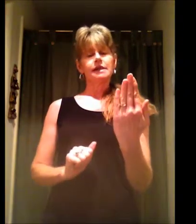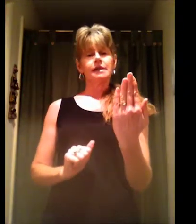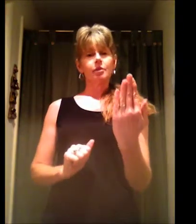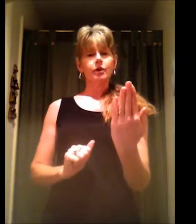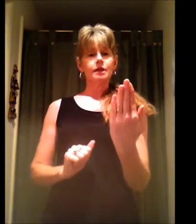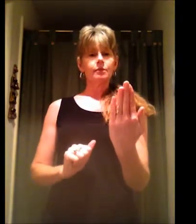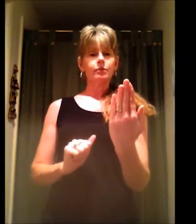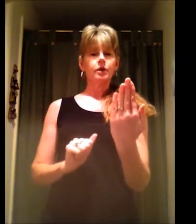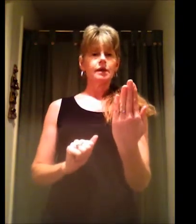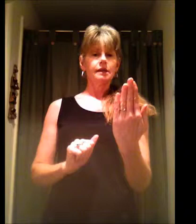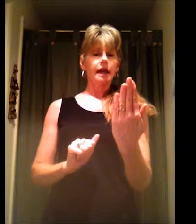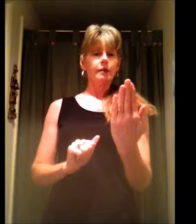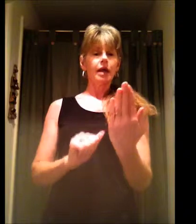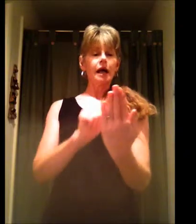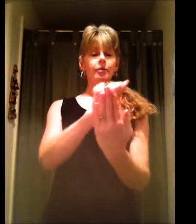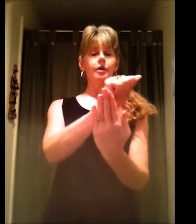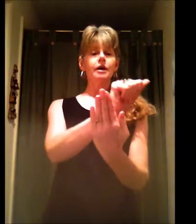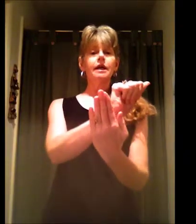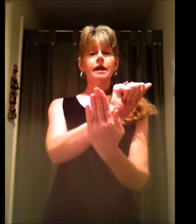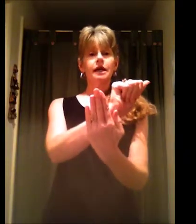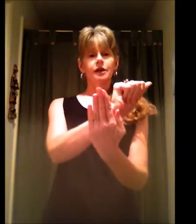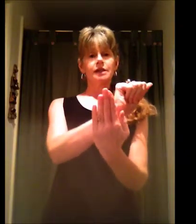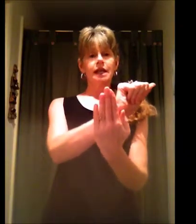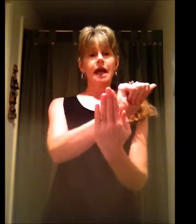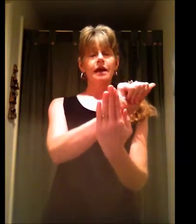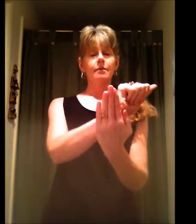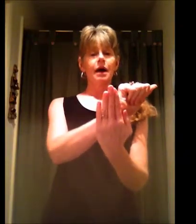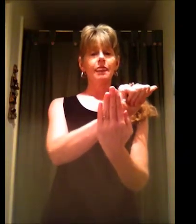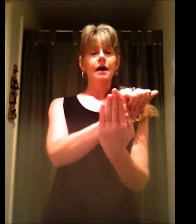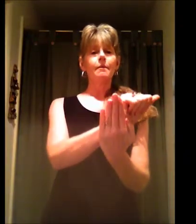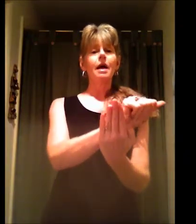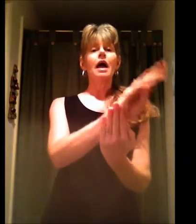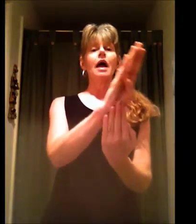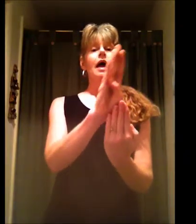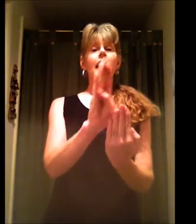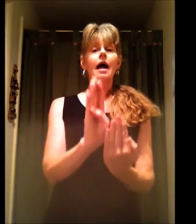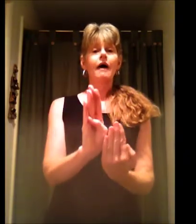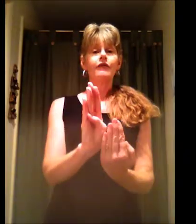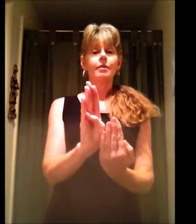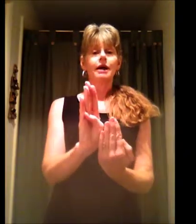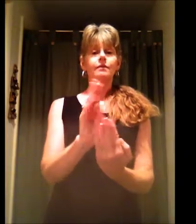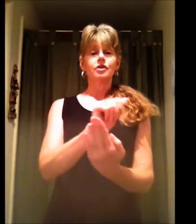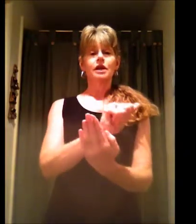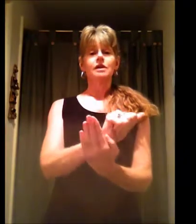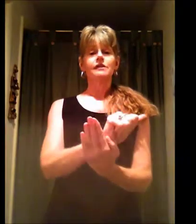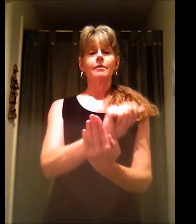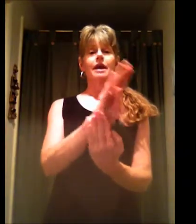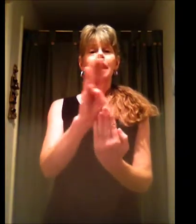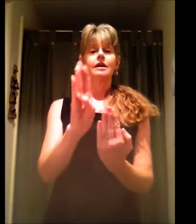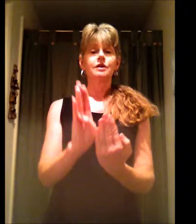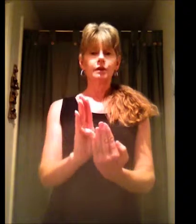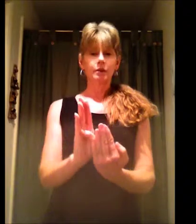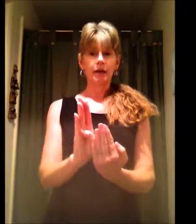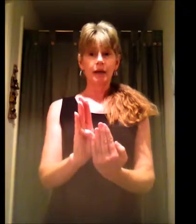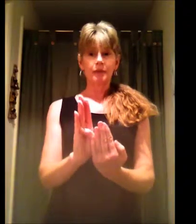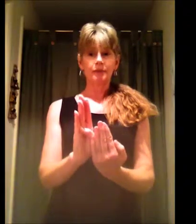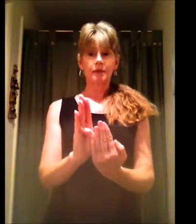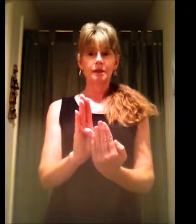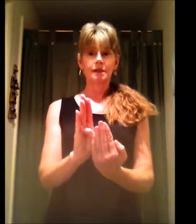as a bulletin or like a blackboard. Here's the A at my thumb. Alphabet changes from an A to a B.